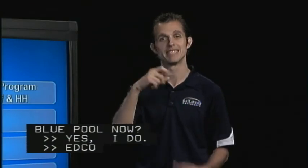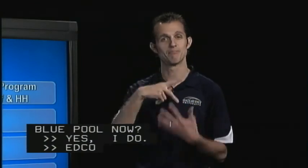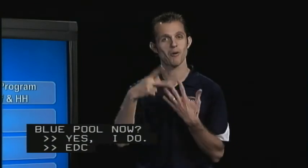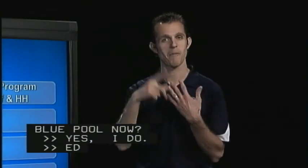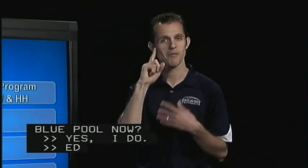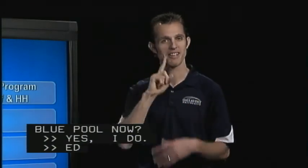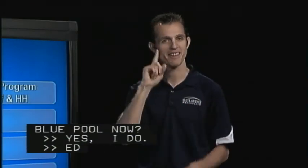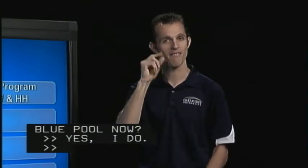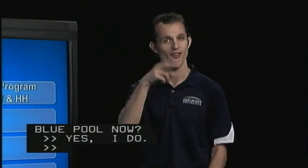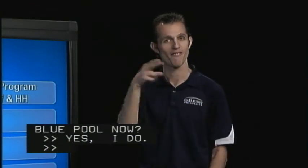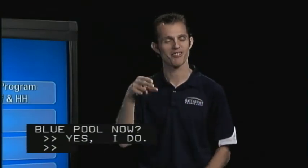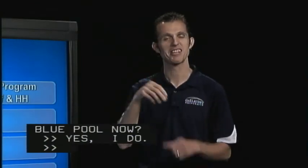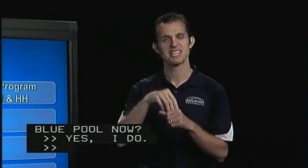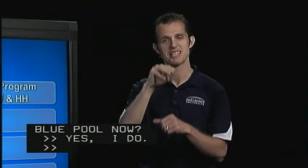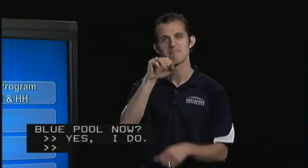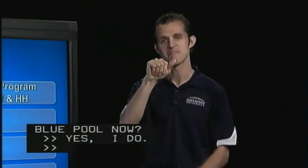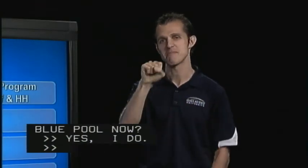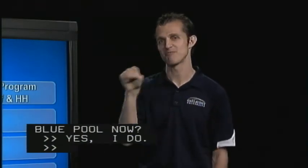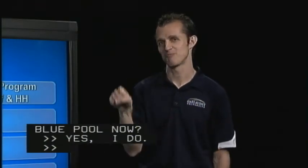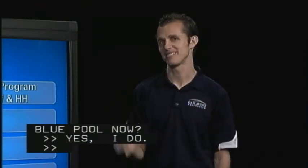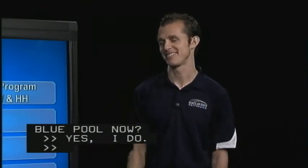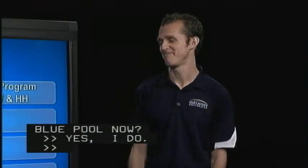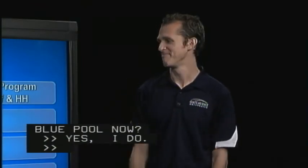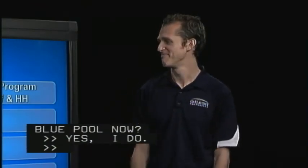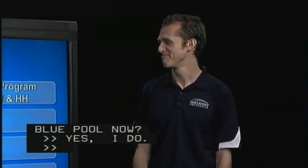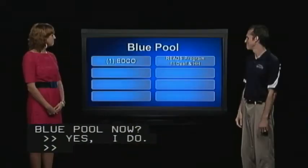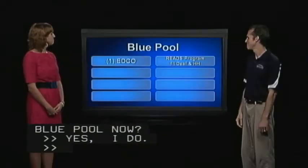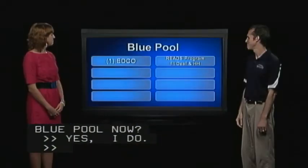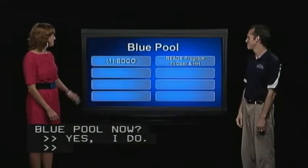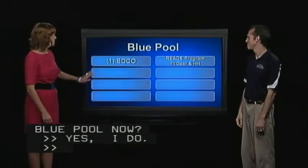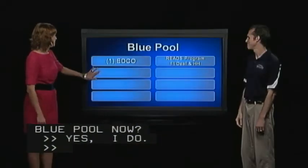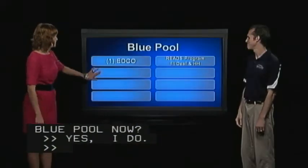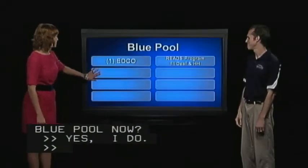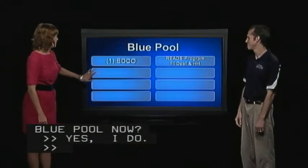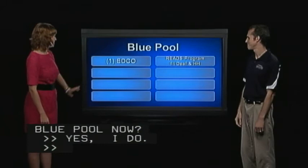Reed's Program for the Deaf and Hard of Hearing in Massachusetts.